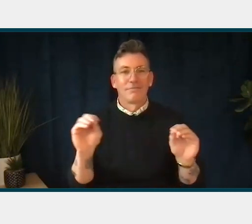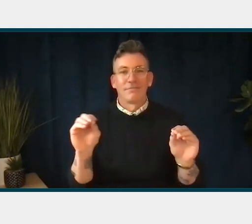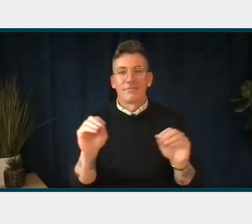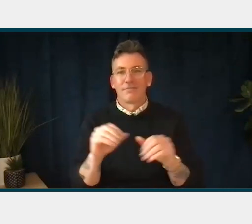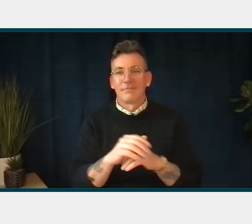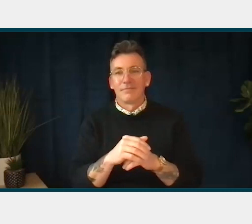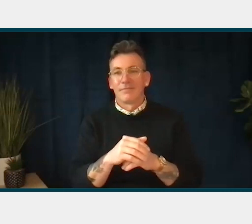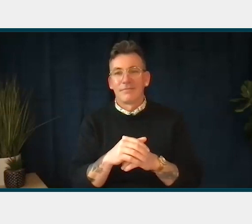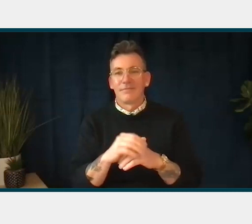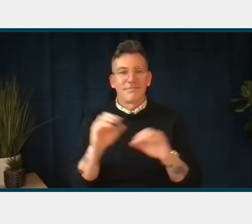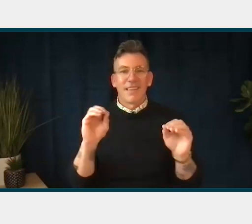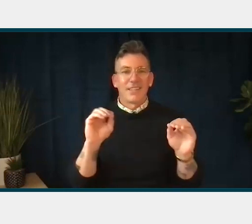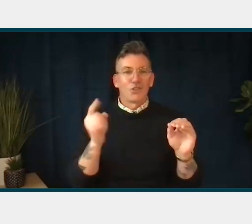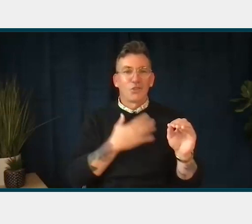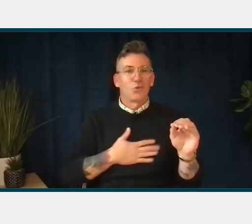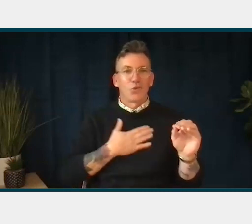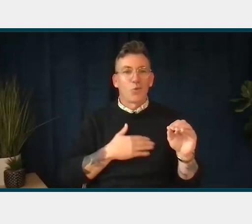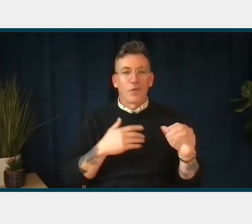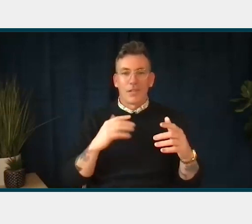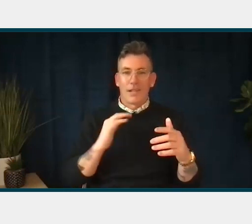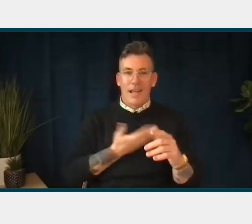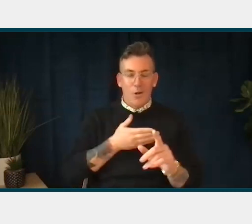we never mentioned anything related to hearing values.